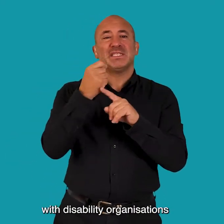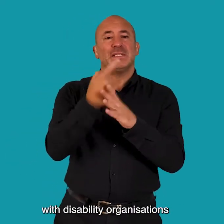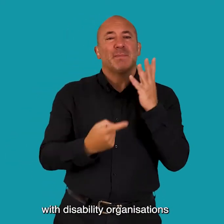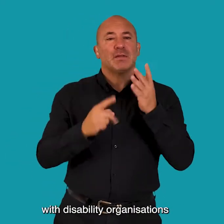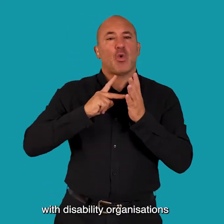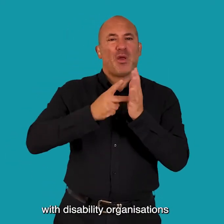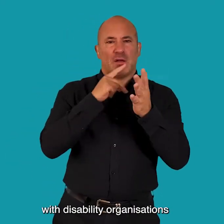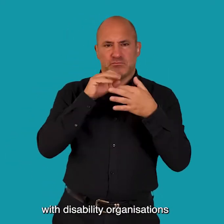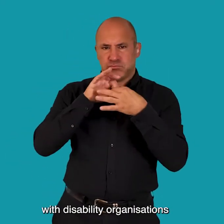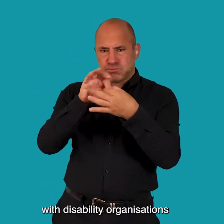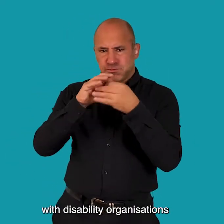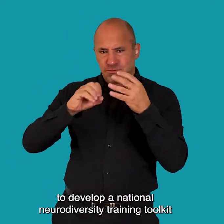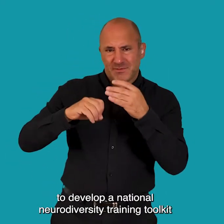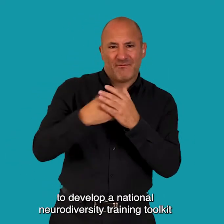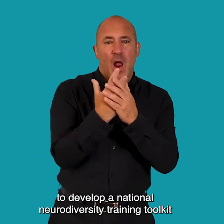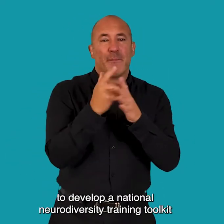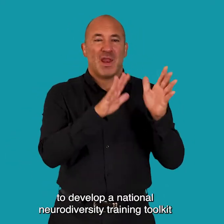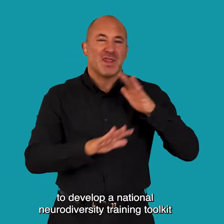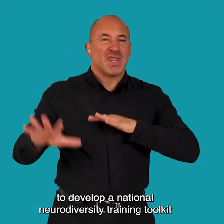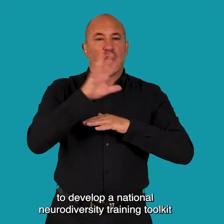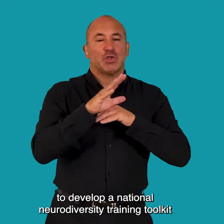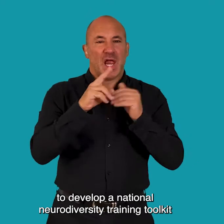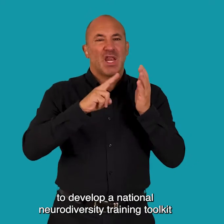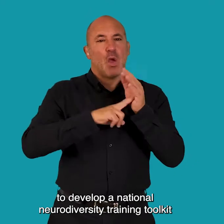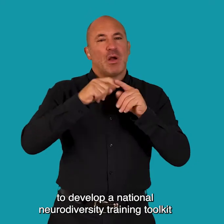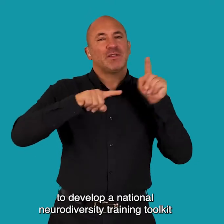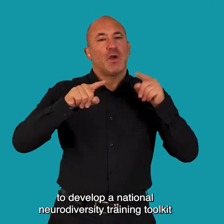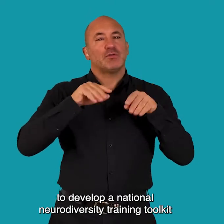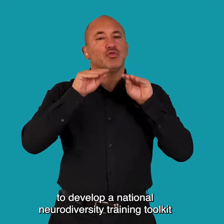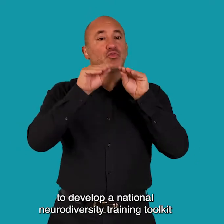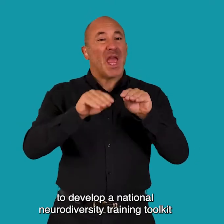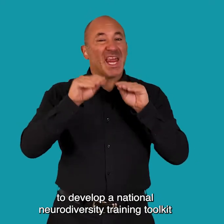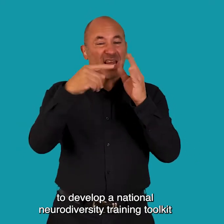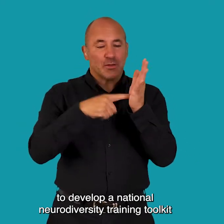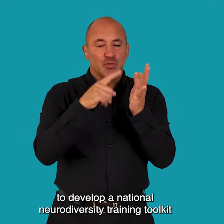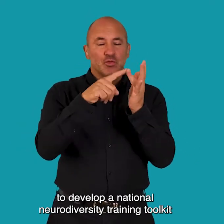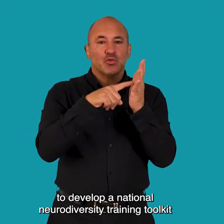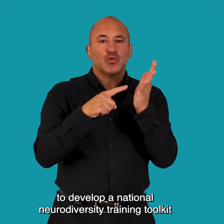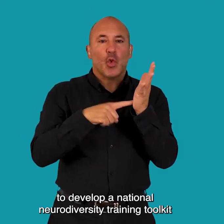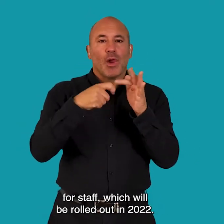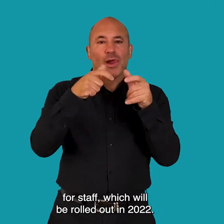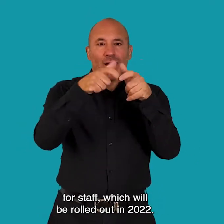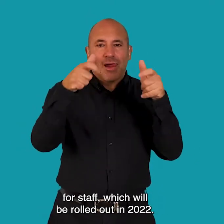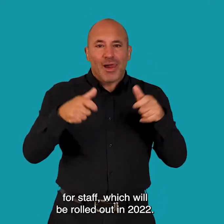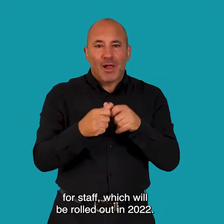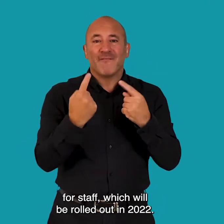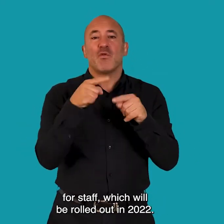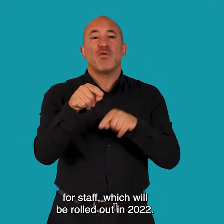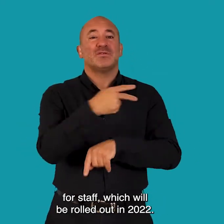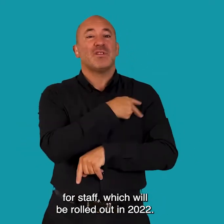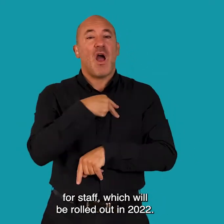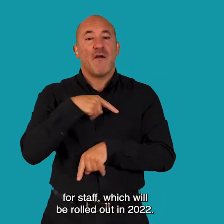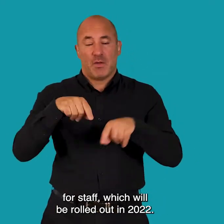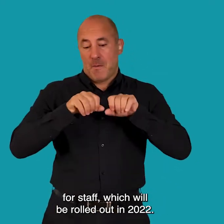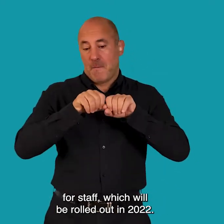disability organisations to develop a national neurodiversity training toolkit for staff, which will be rolled out